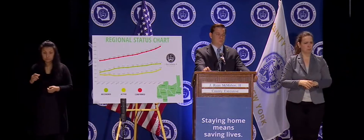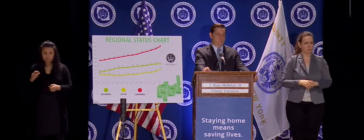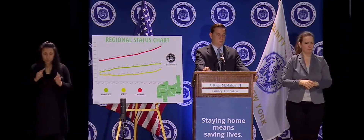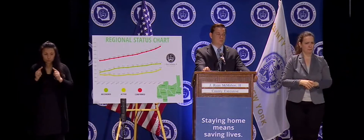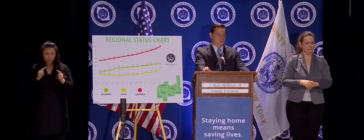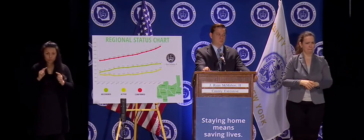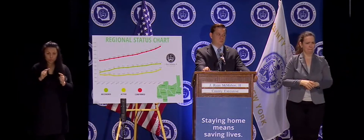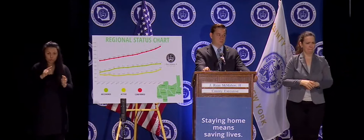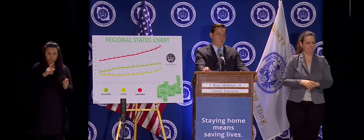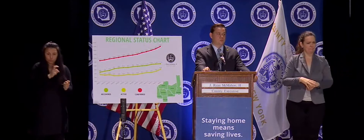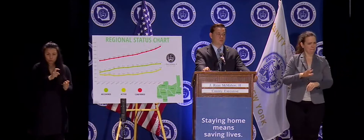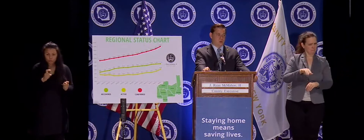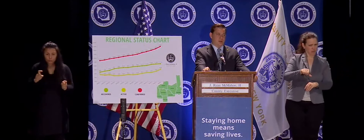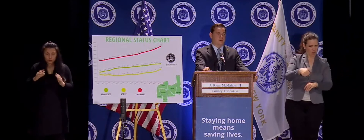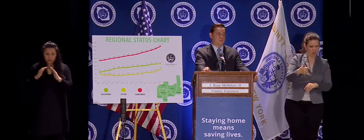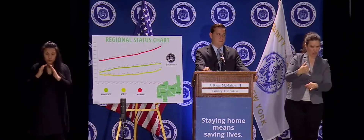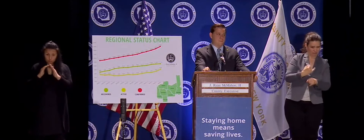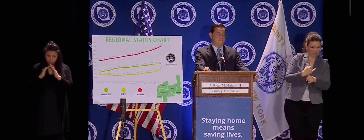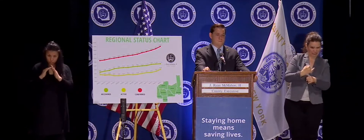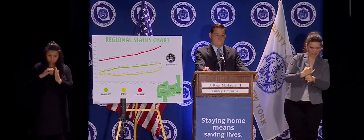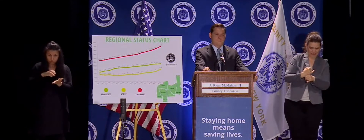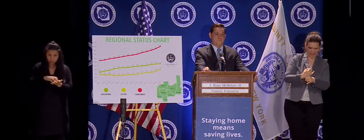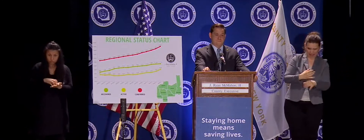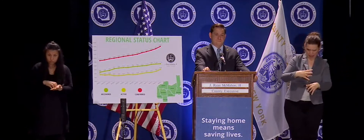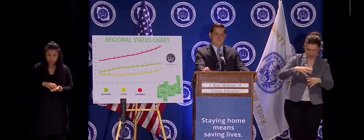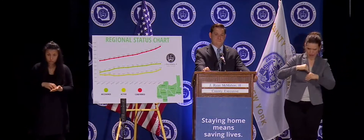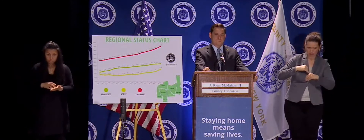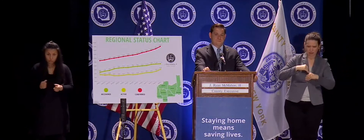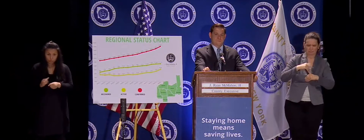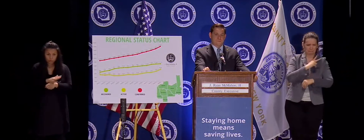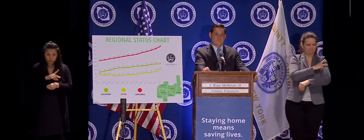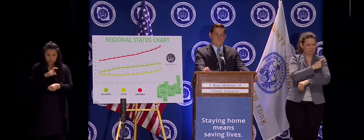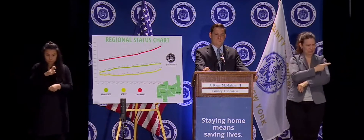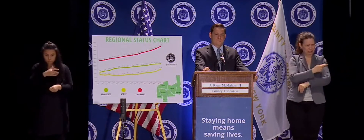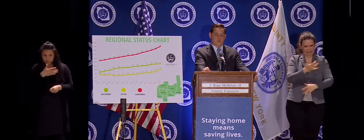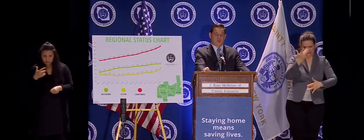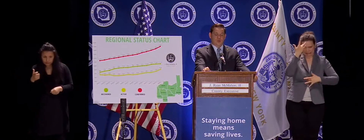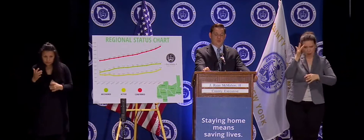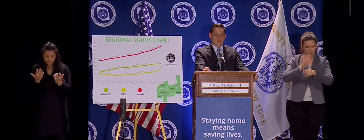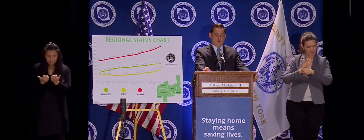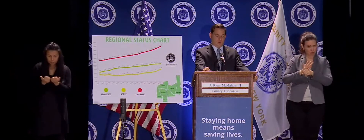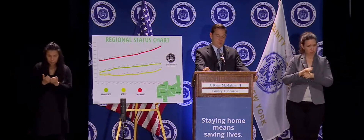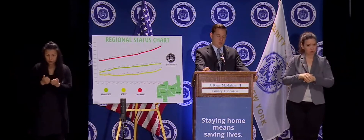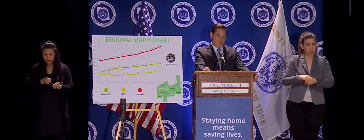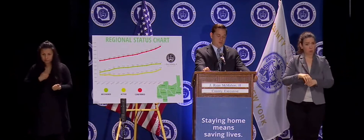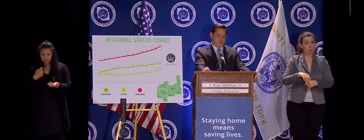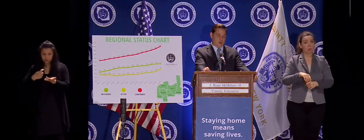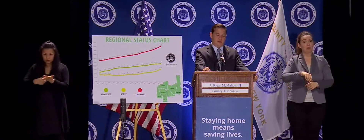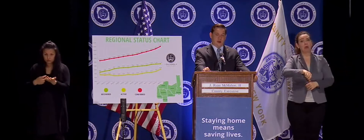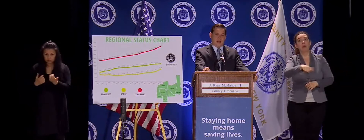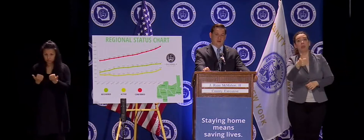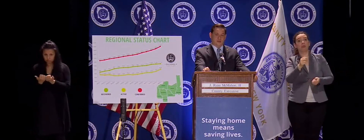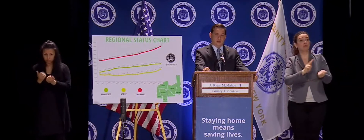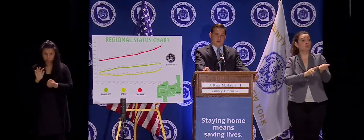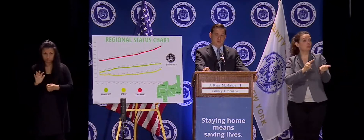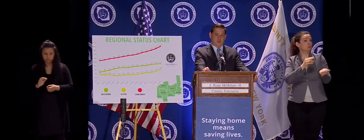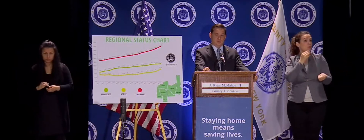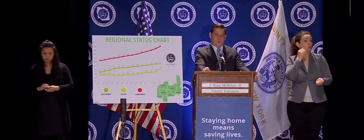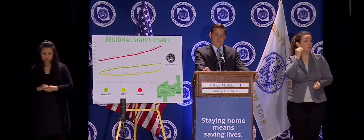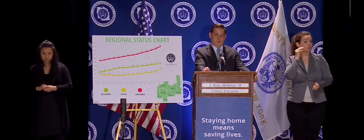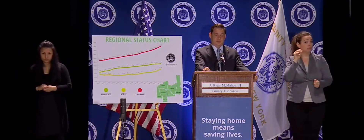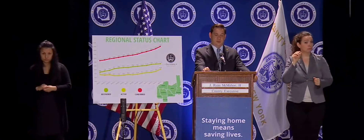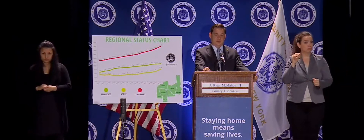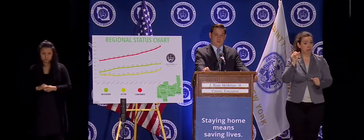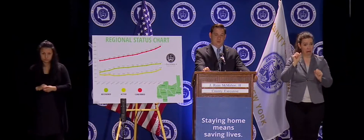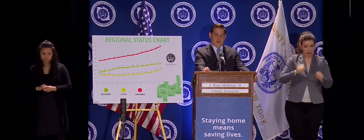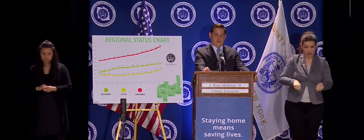to isolate wings? Correct. Would you answer my question again just so I understand what you said? The reason why they're higher today, Andrew,